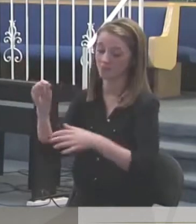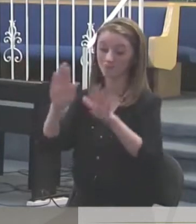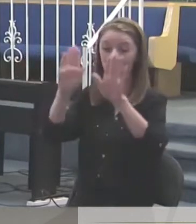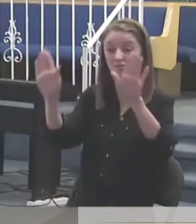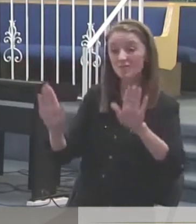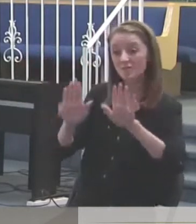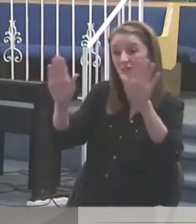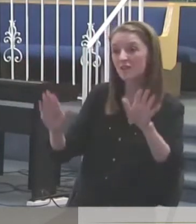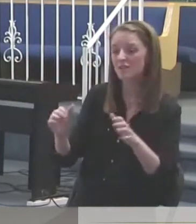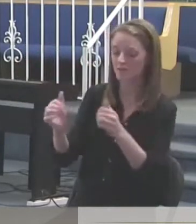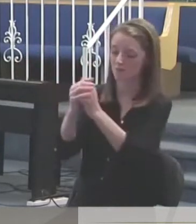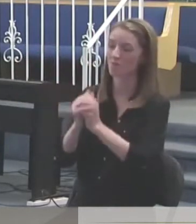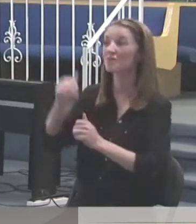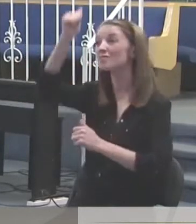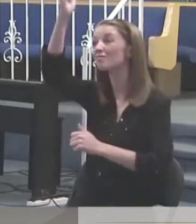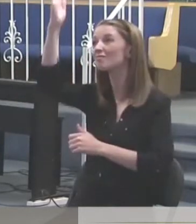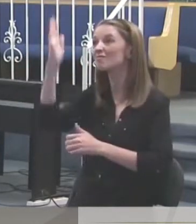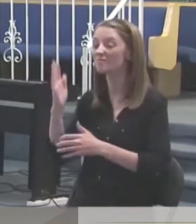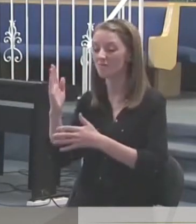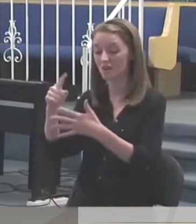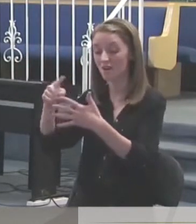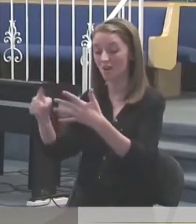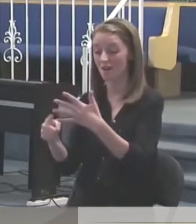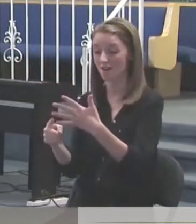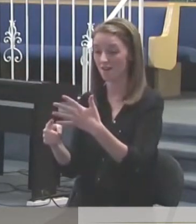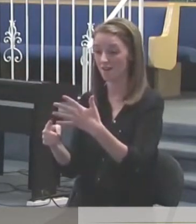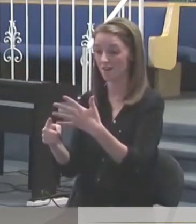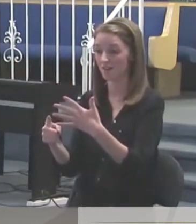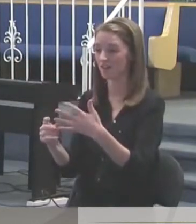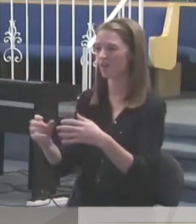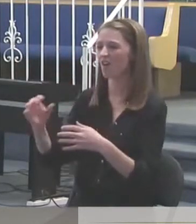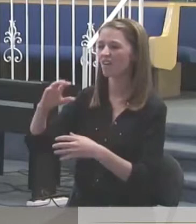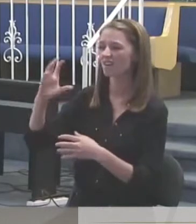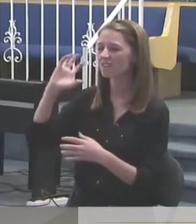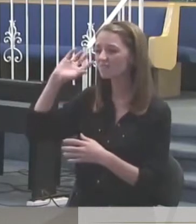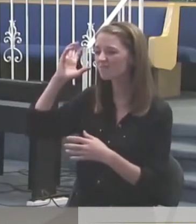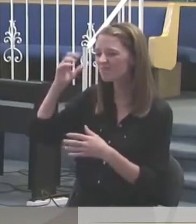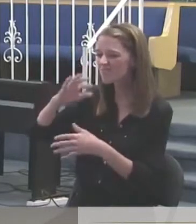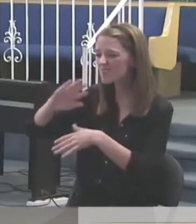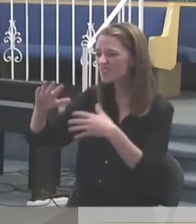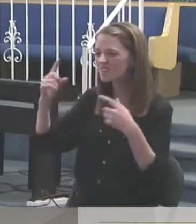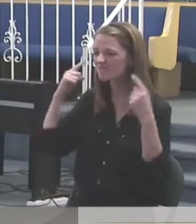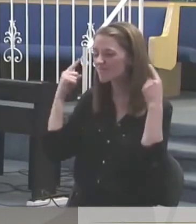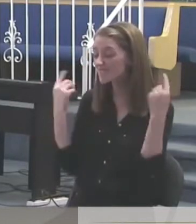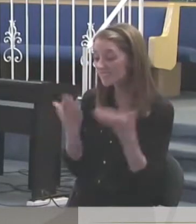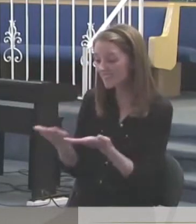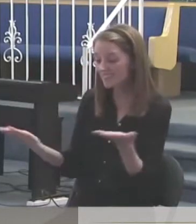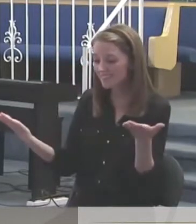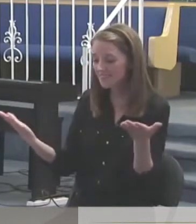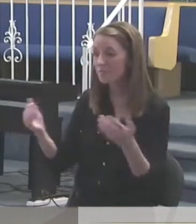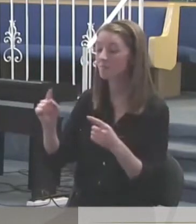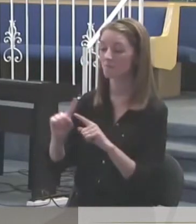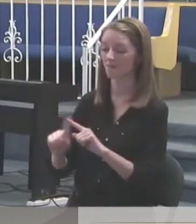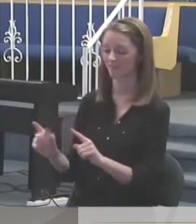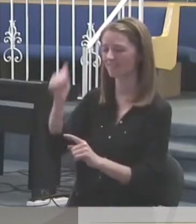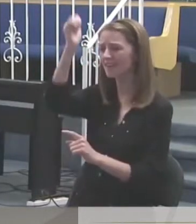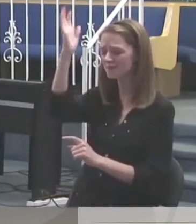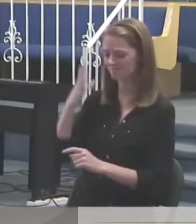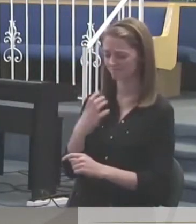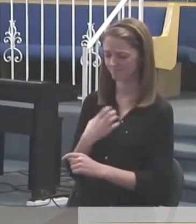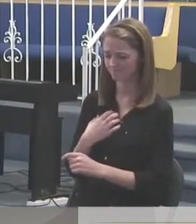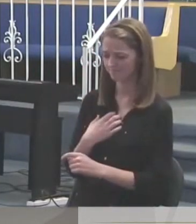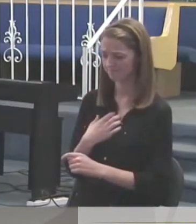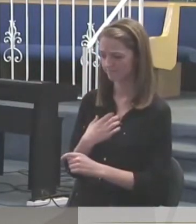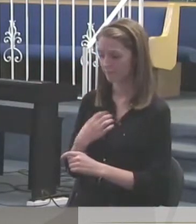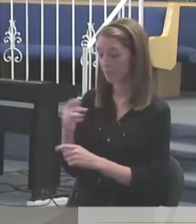the gods of the heavens. You know, just doing all kind of crazy things. But here was God's complaint. The